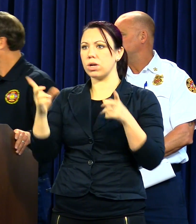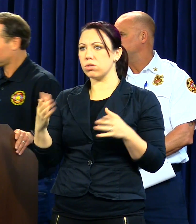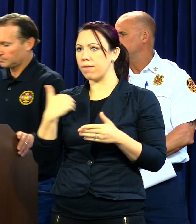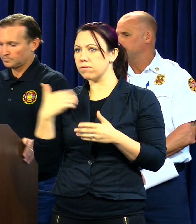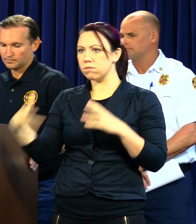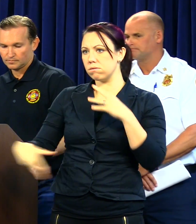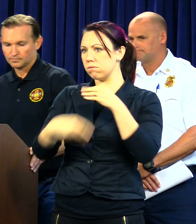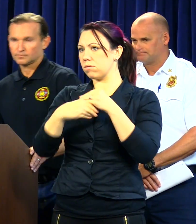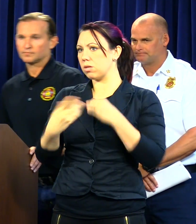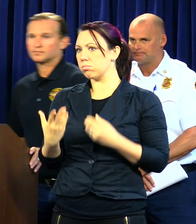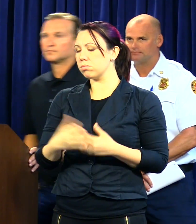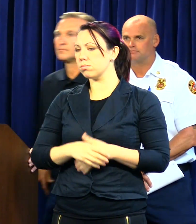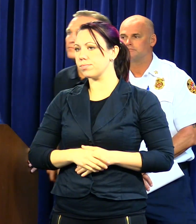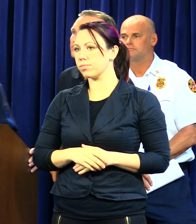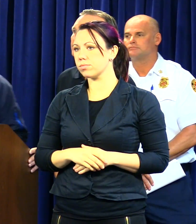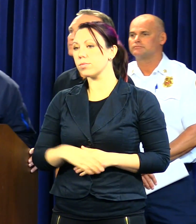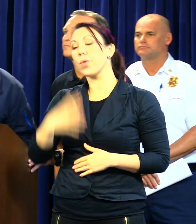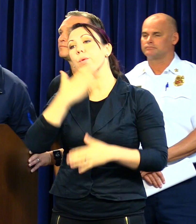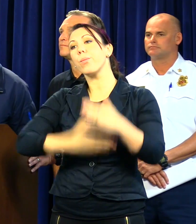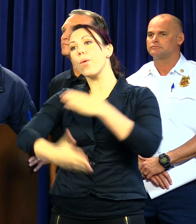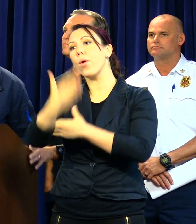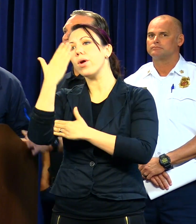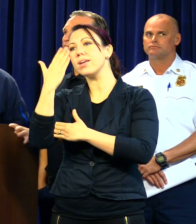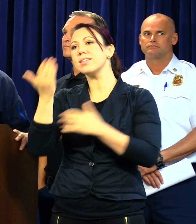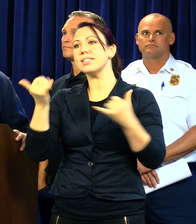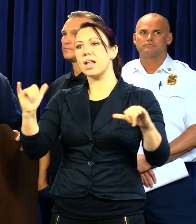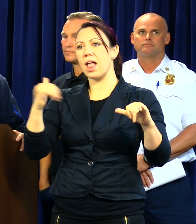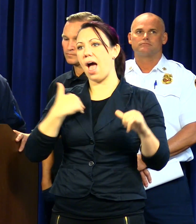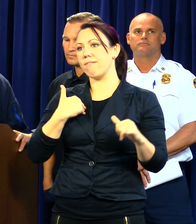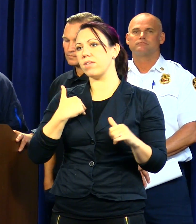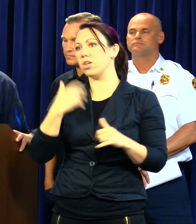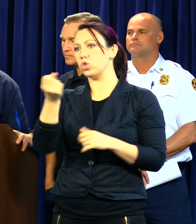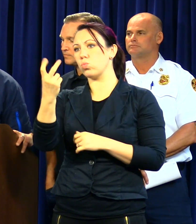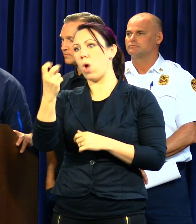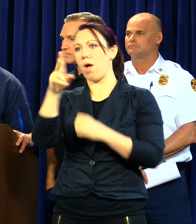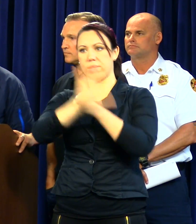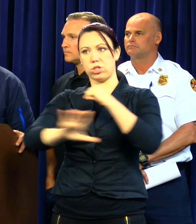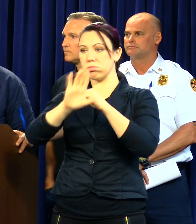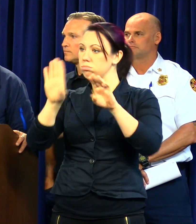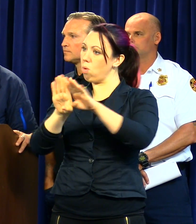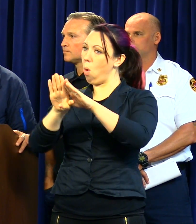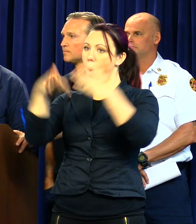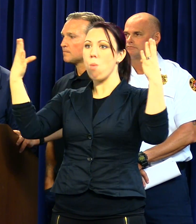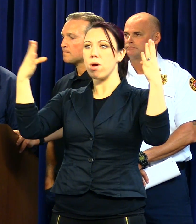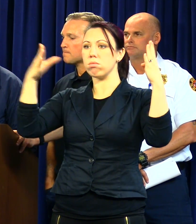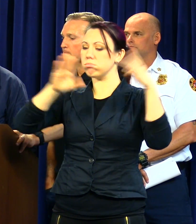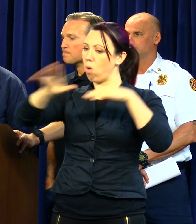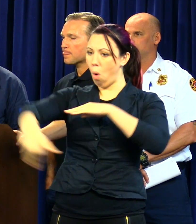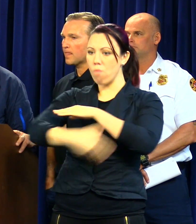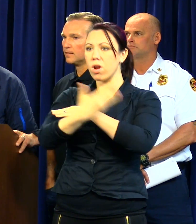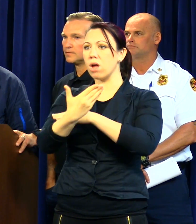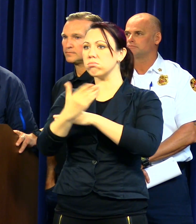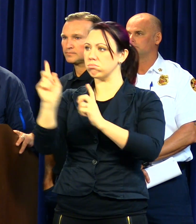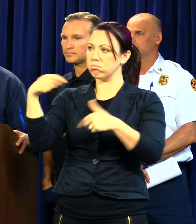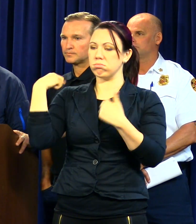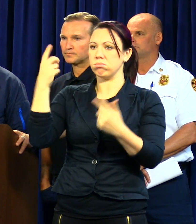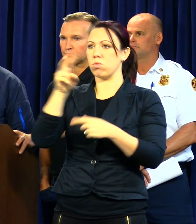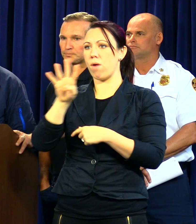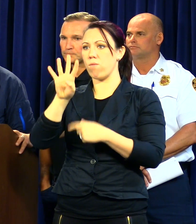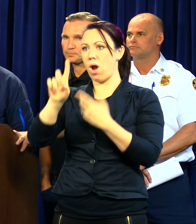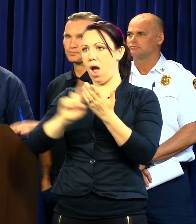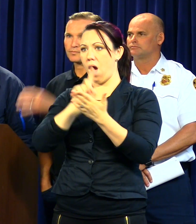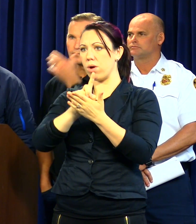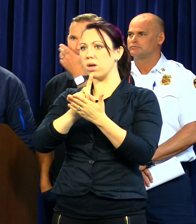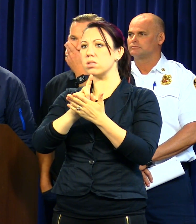anything? Good morning. We still have 12 shelters open overnight, and really over the last 24 hours that number